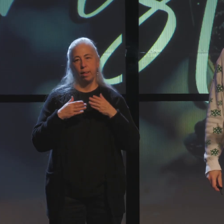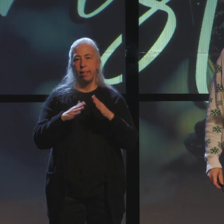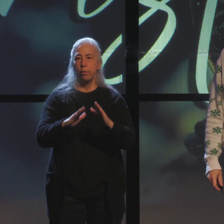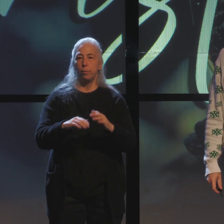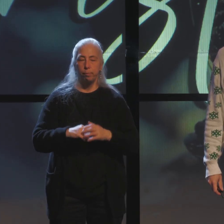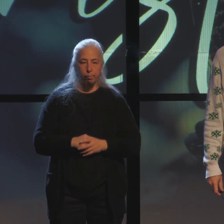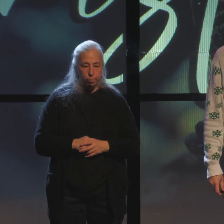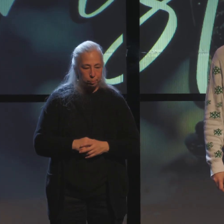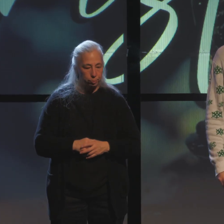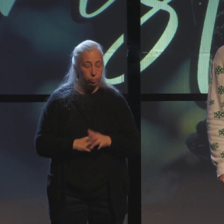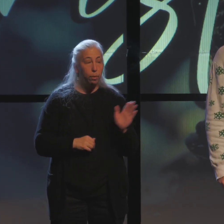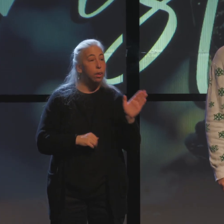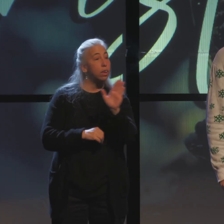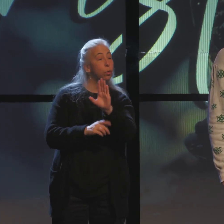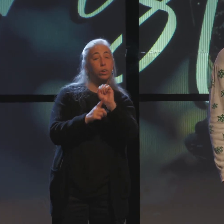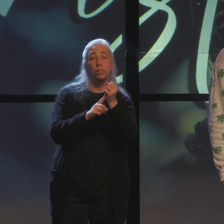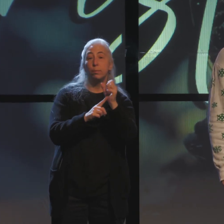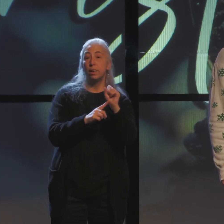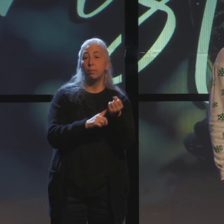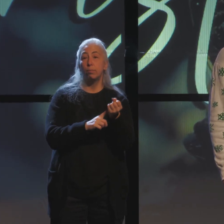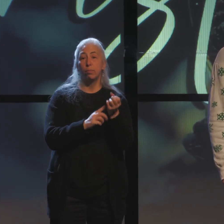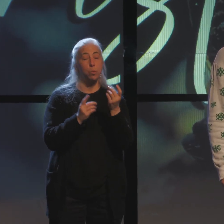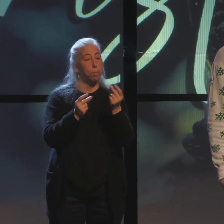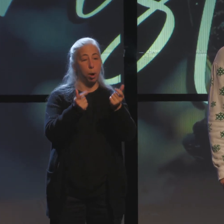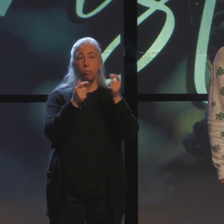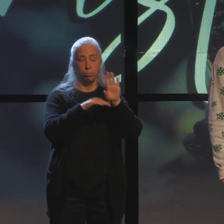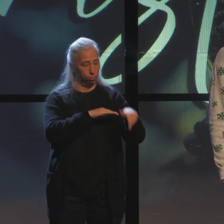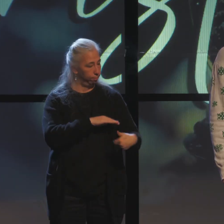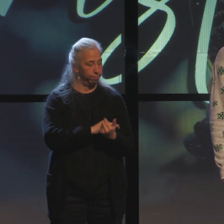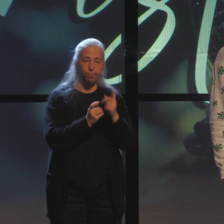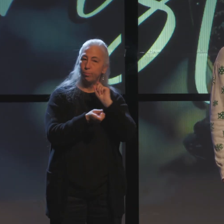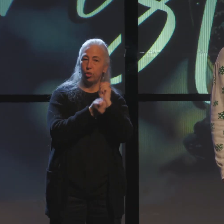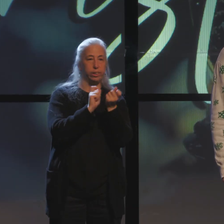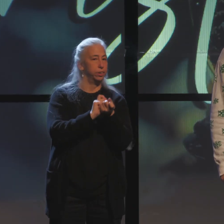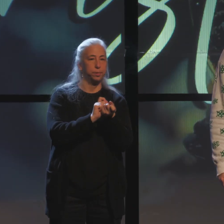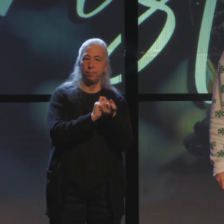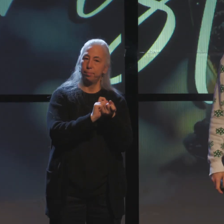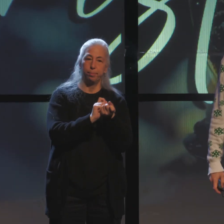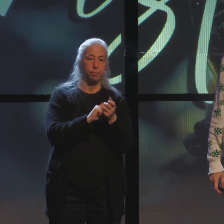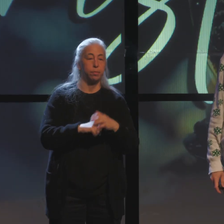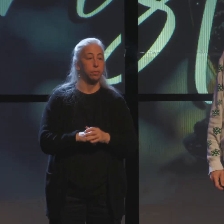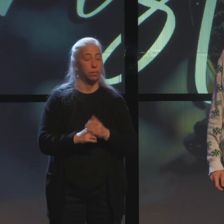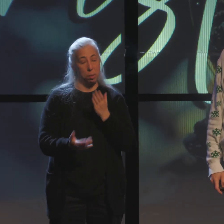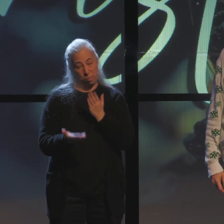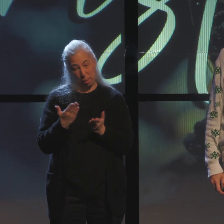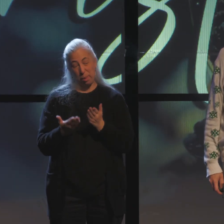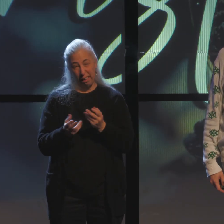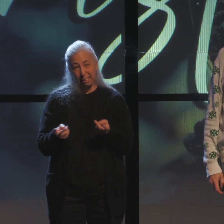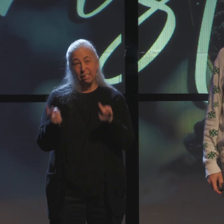Knowing that your circumstances aren't going to change overnight. That it might get worse.